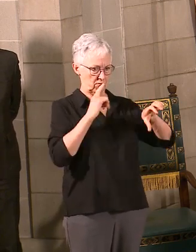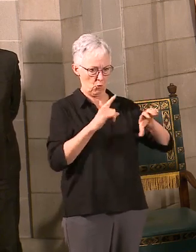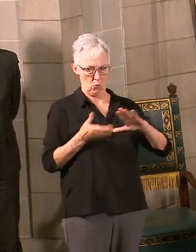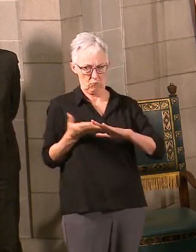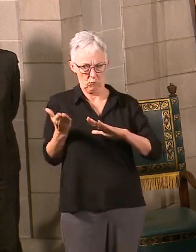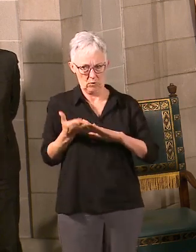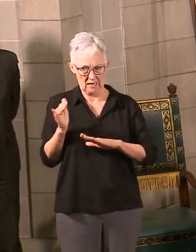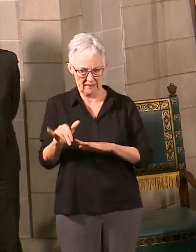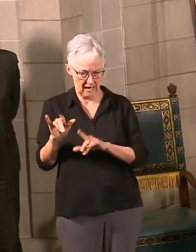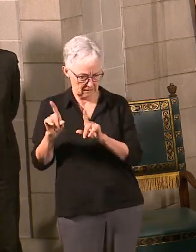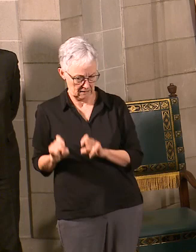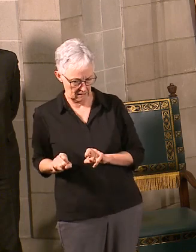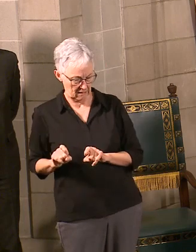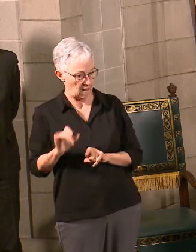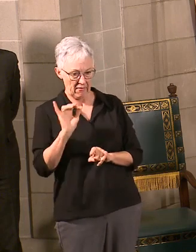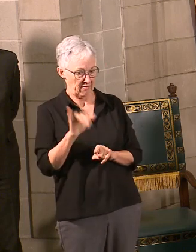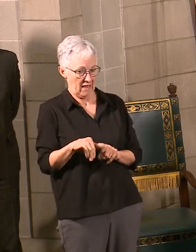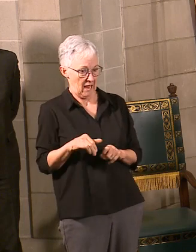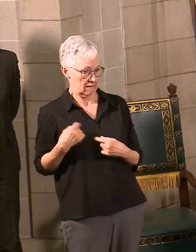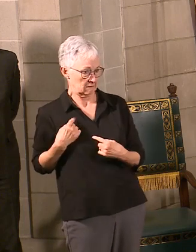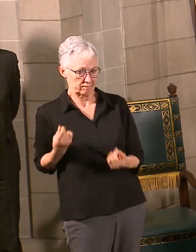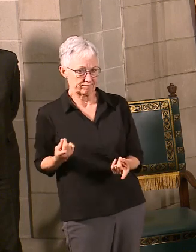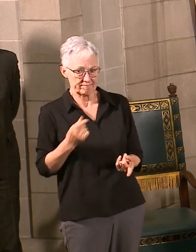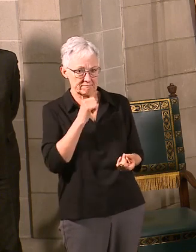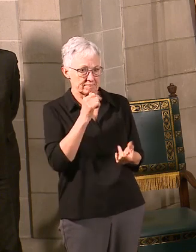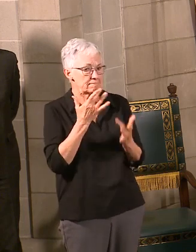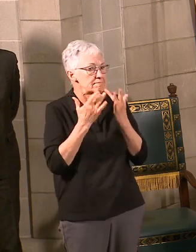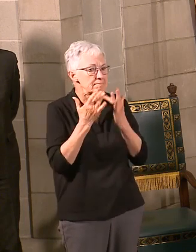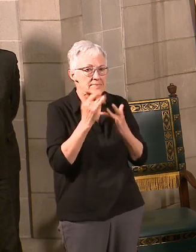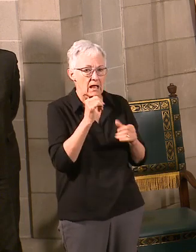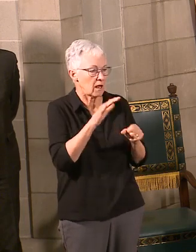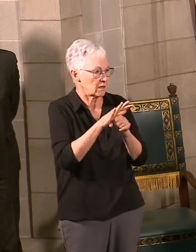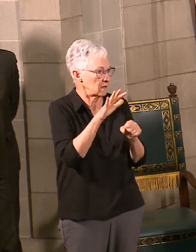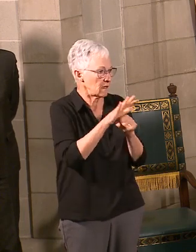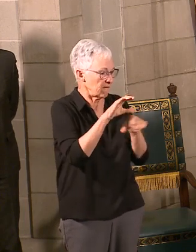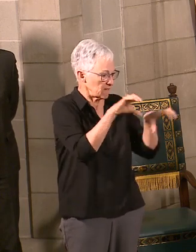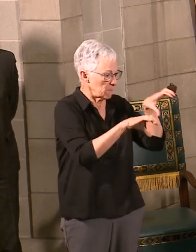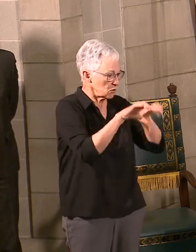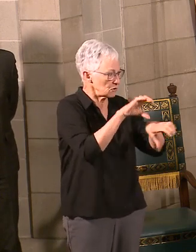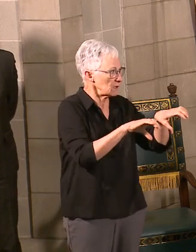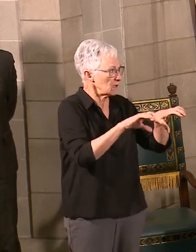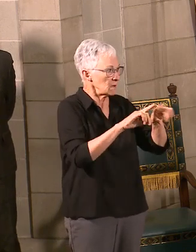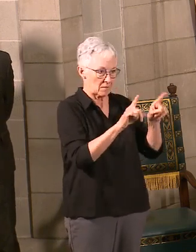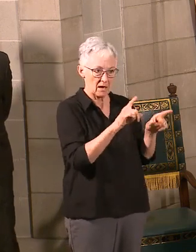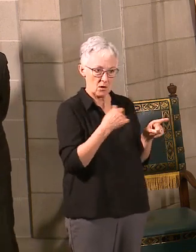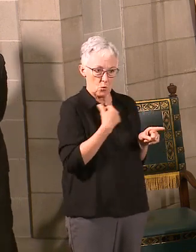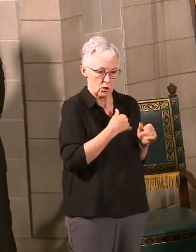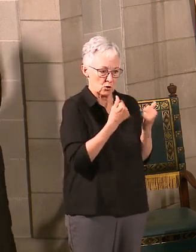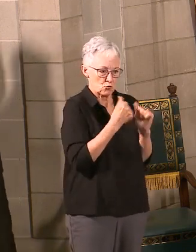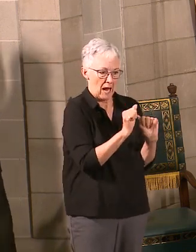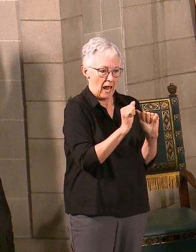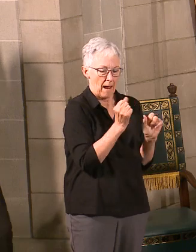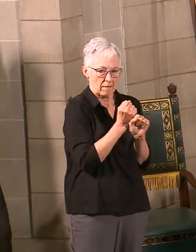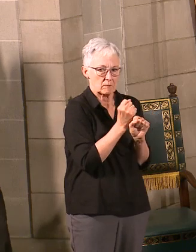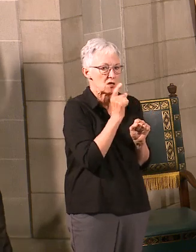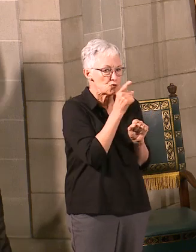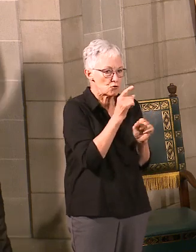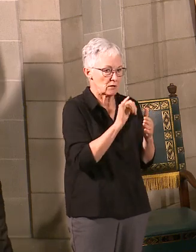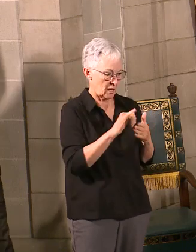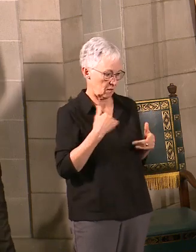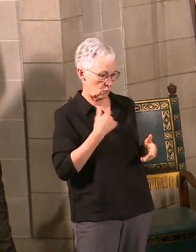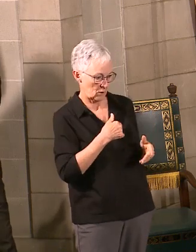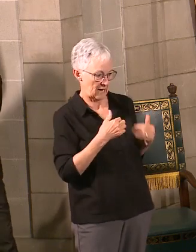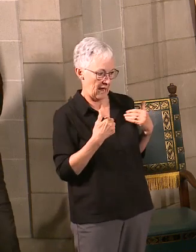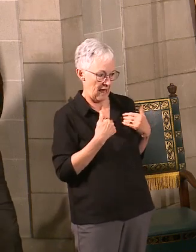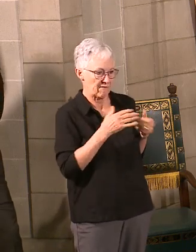things that has been a limit for us. We've been trying to make sure that with the resources we do have, the reagents we do have, we can still make sure we test those